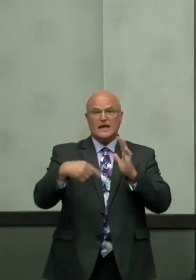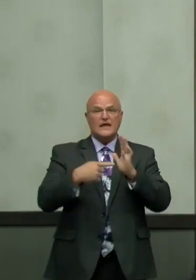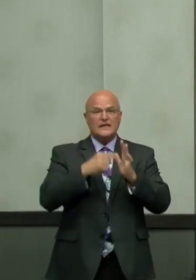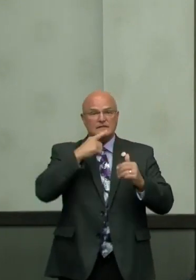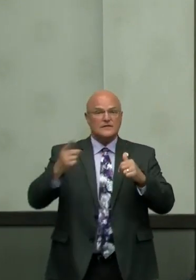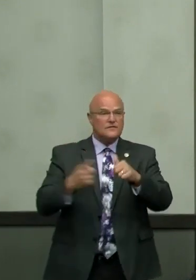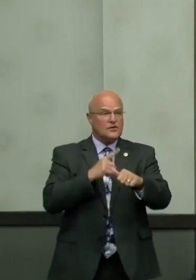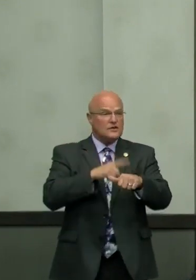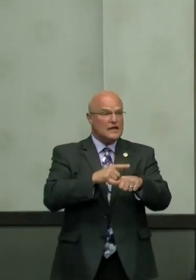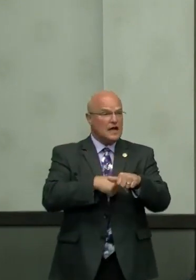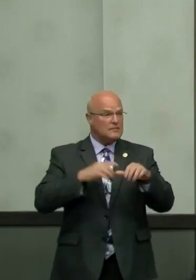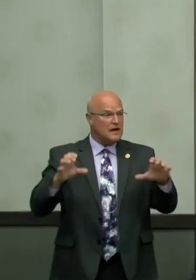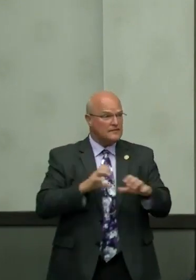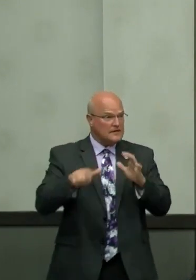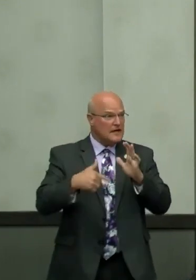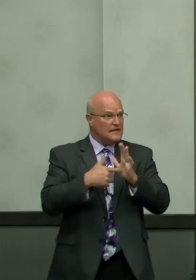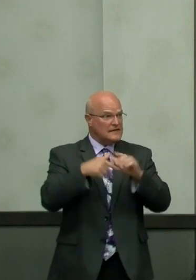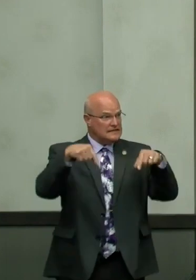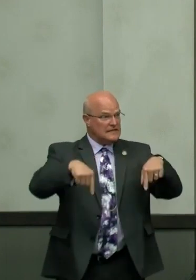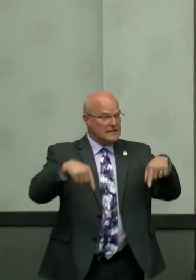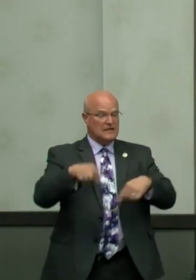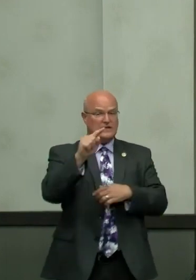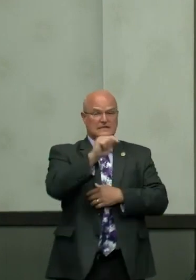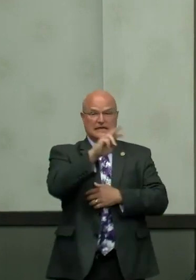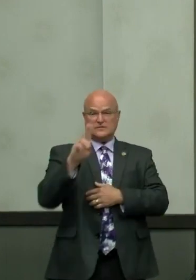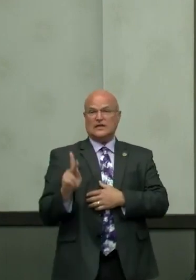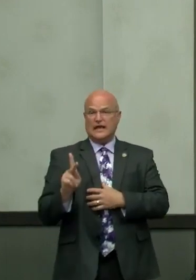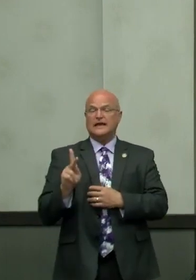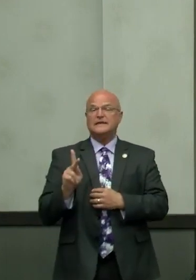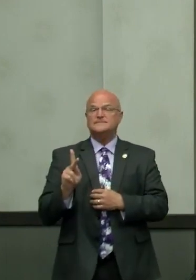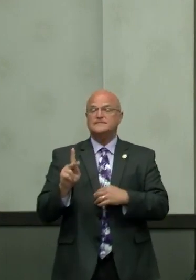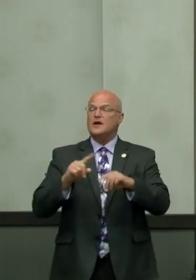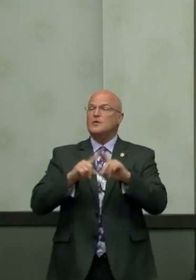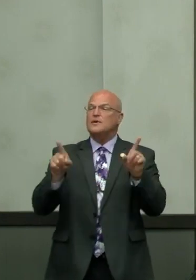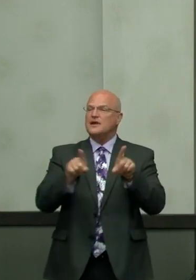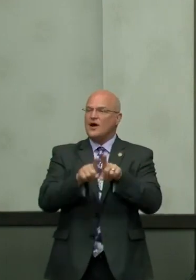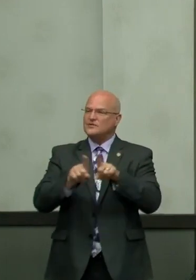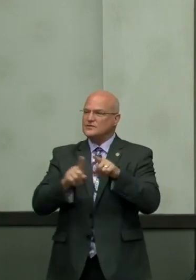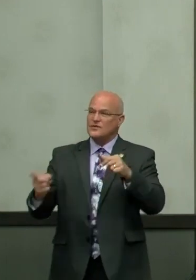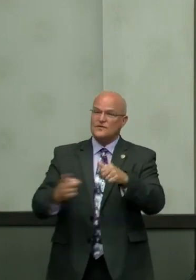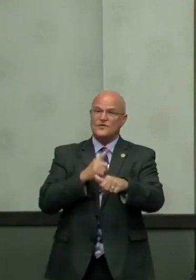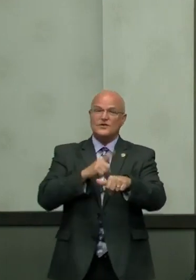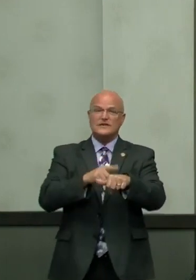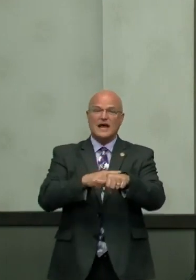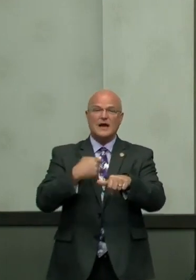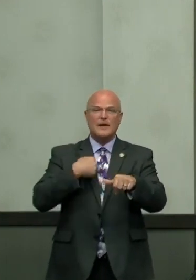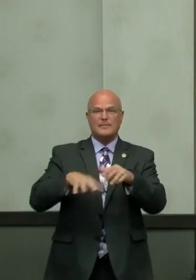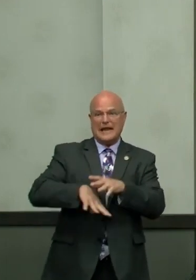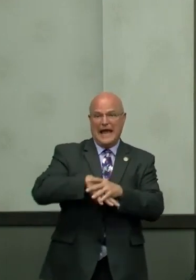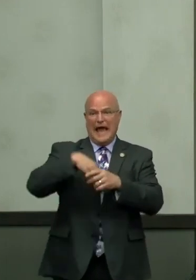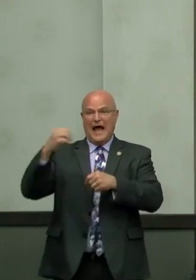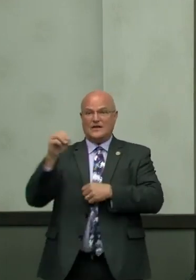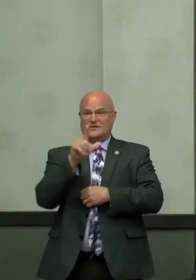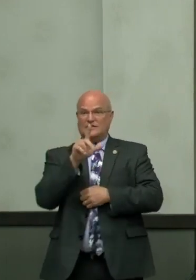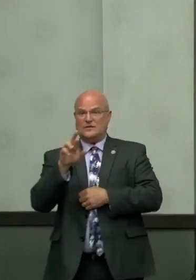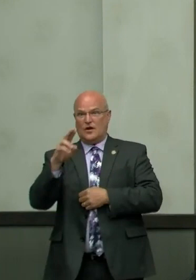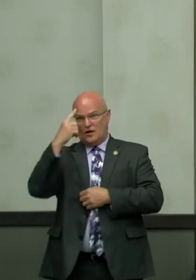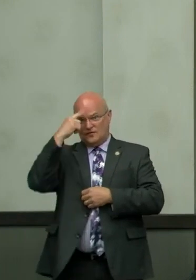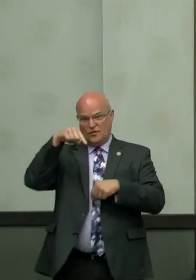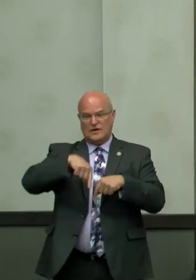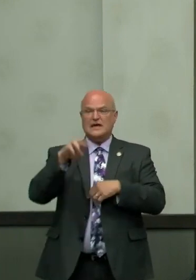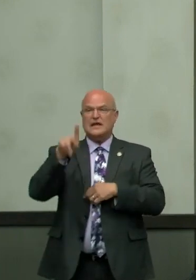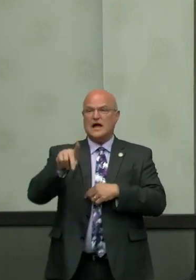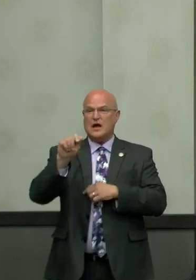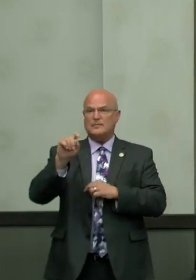is the first time I've done this in Texarkana, but it's also the first time I've been out of Little Rock for one of